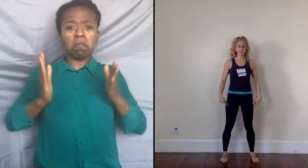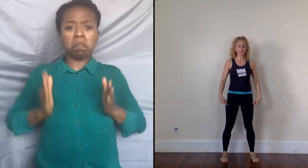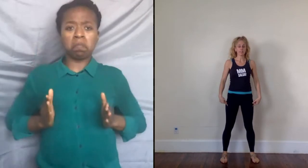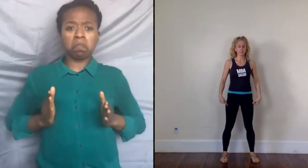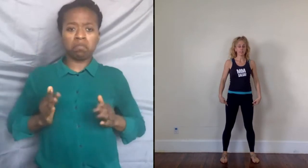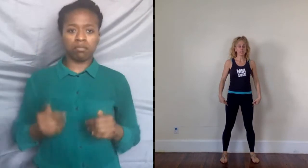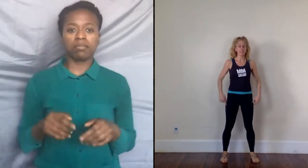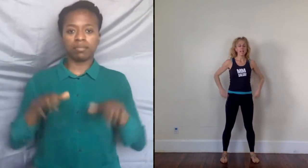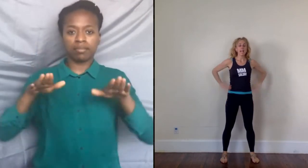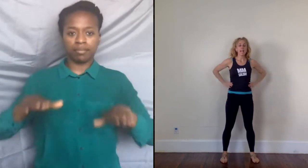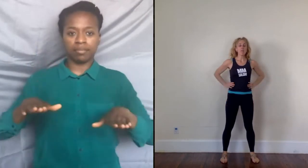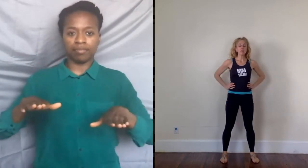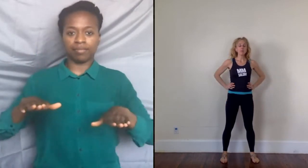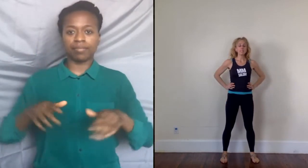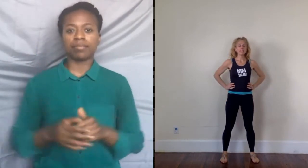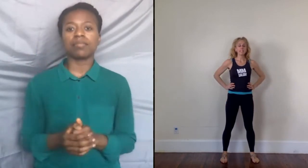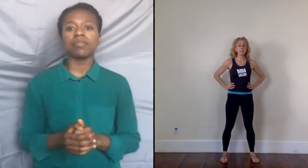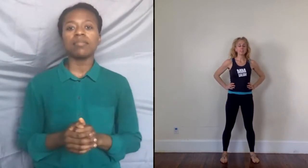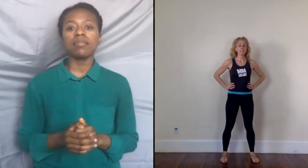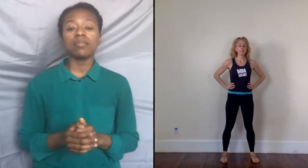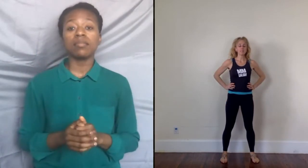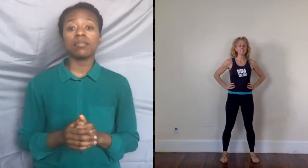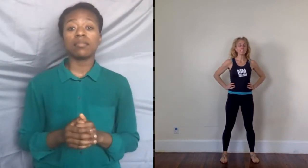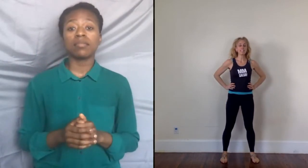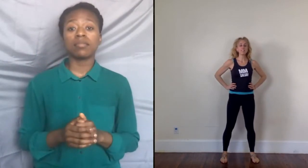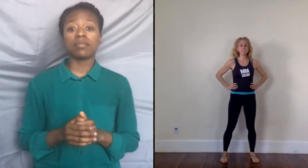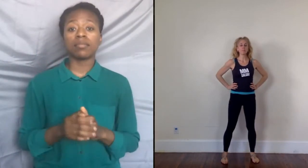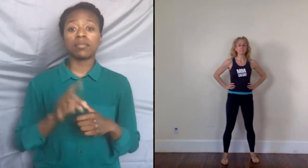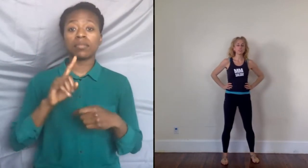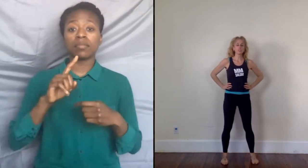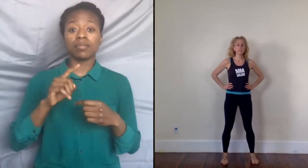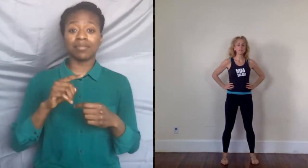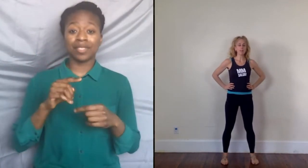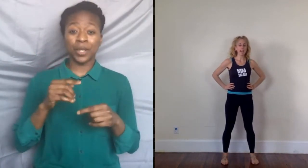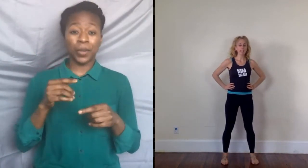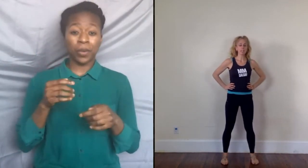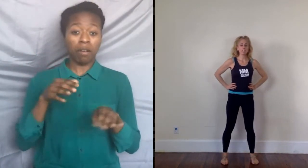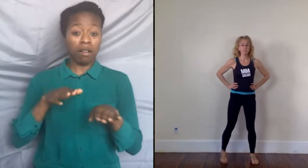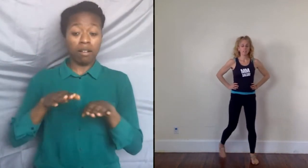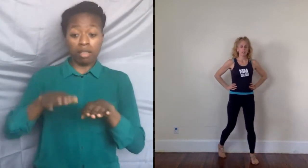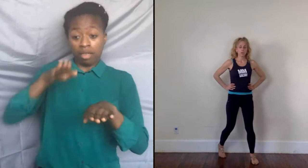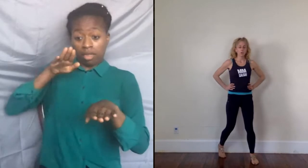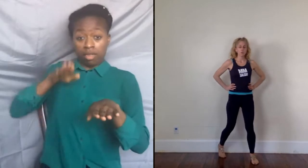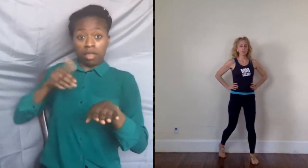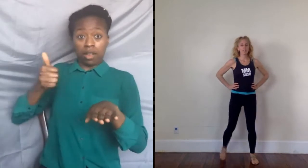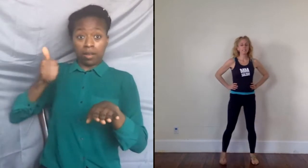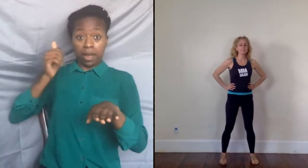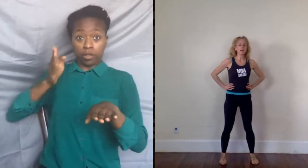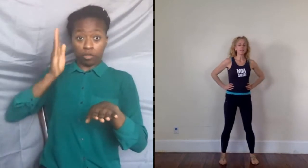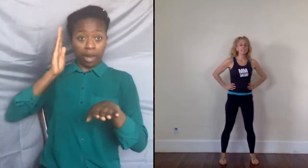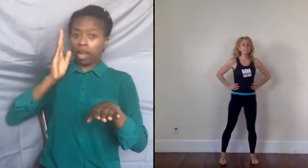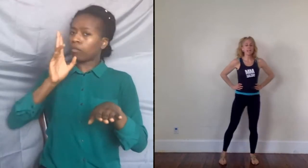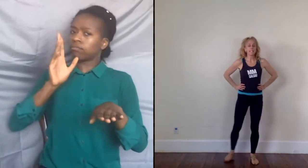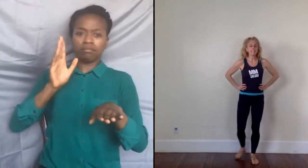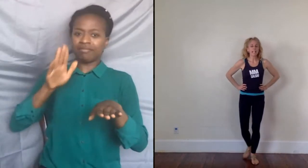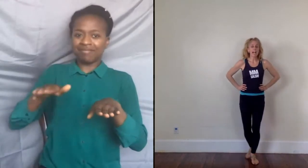apart. And when we take our step, instead of stepping straight back, we're going to